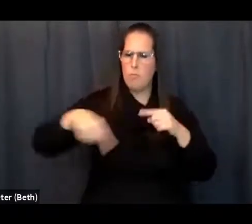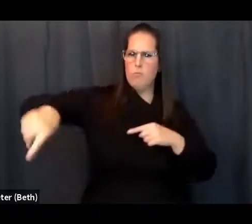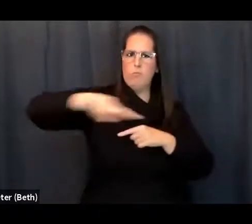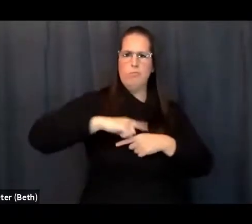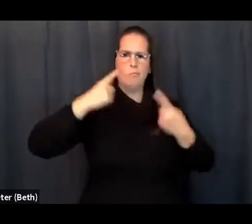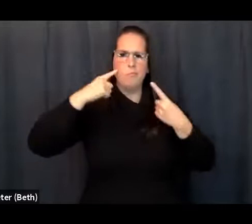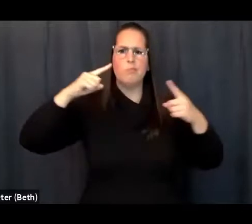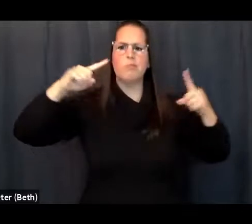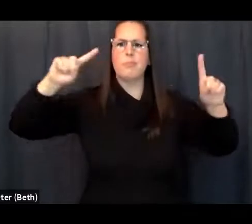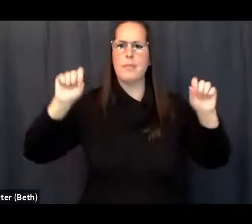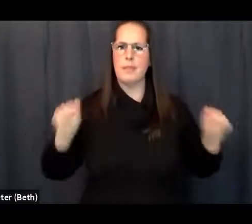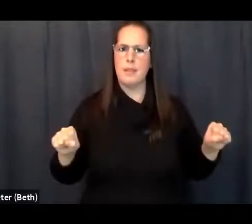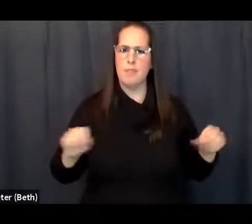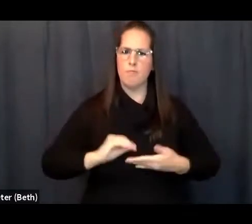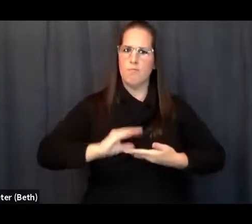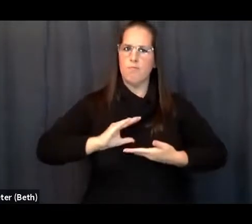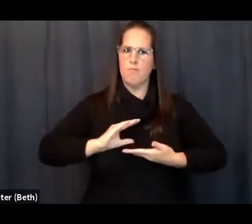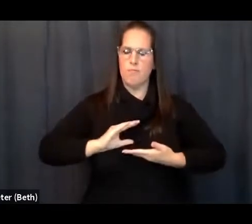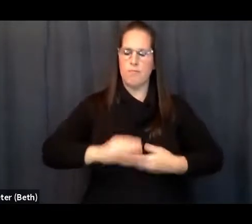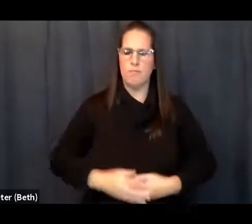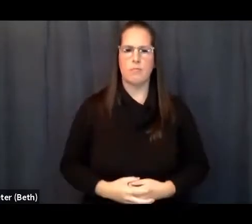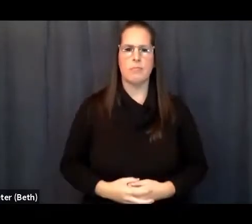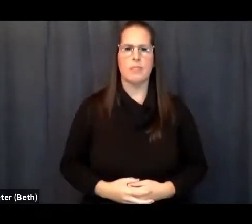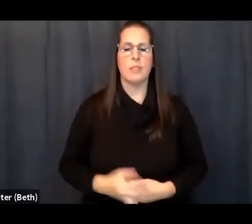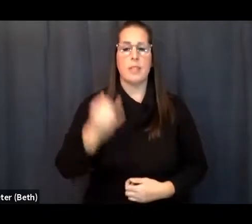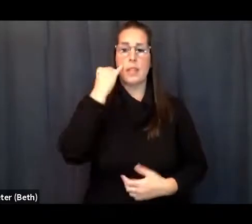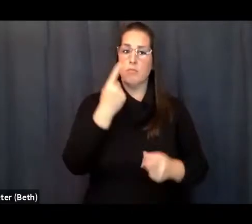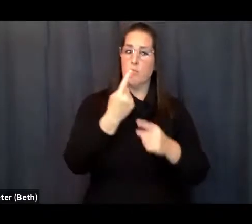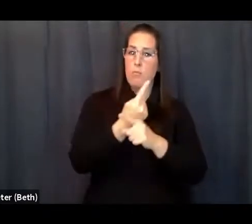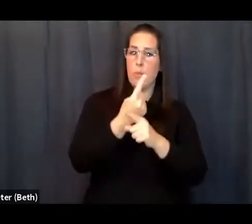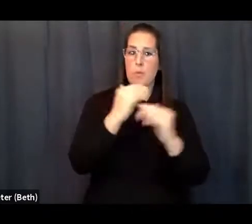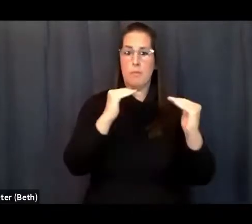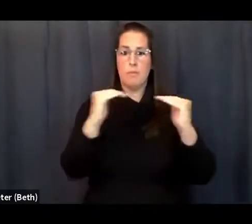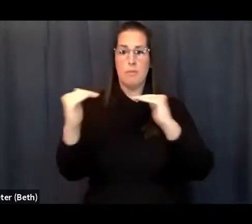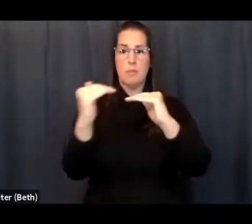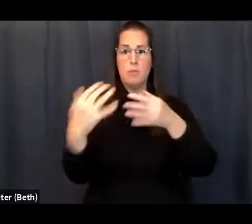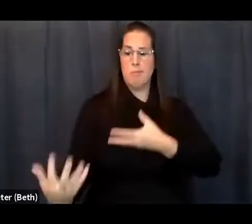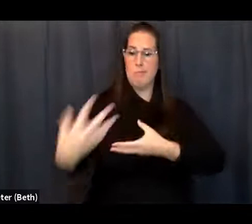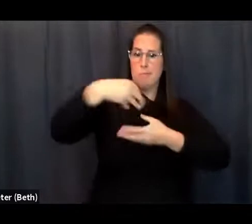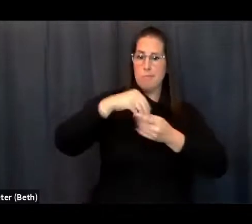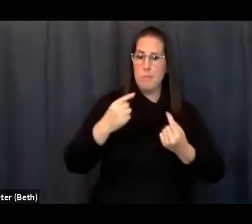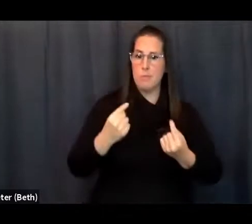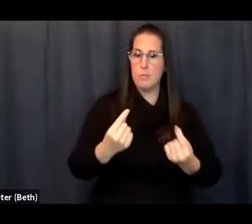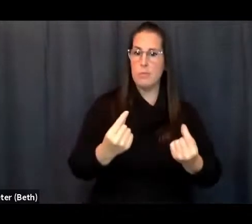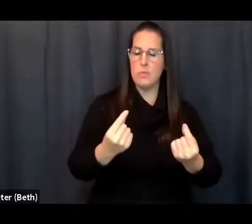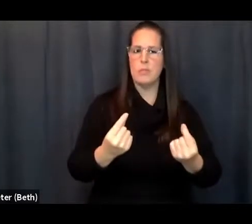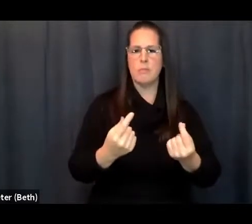For proper equity participation, we all require equity